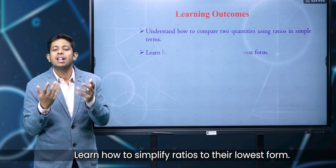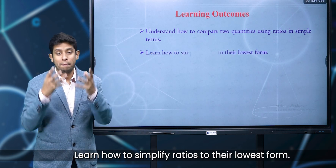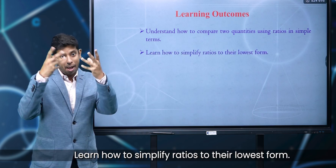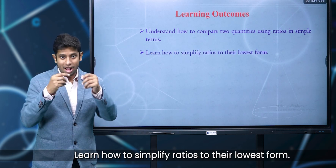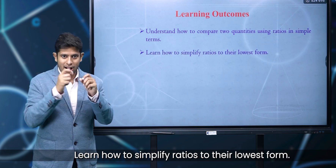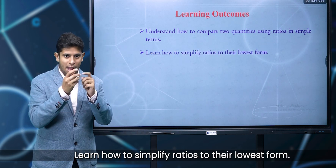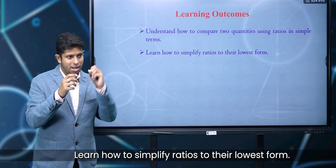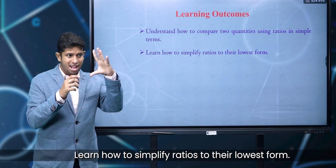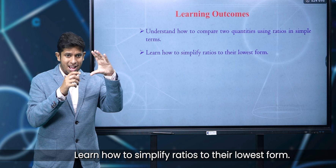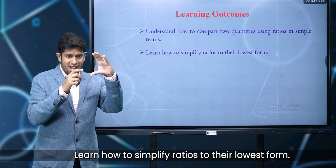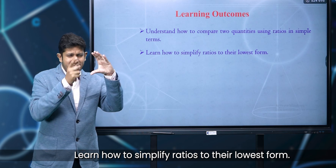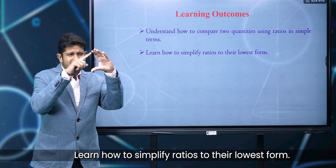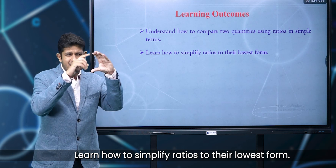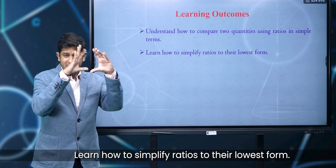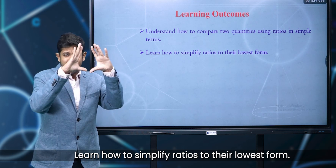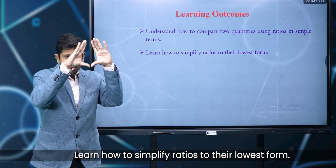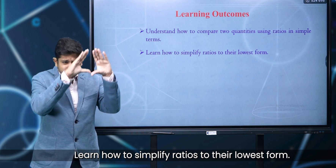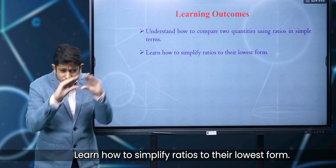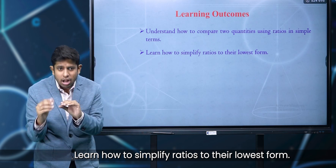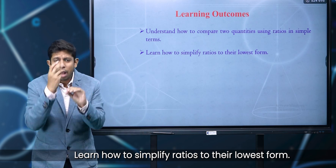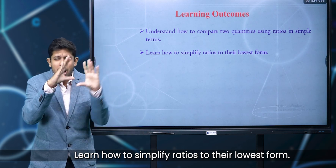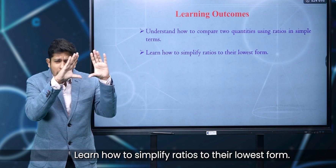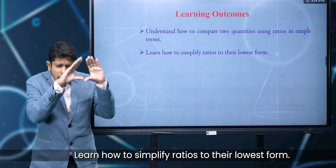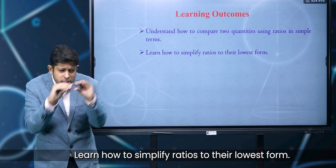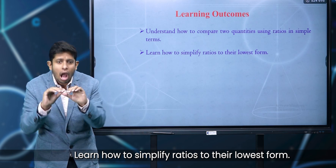Learn how to simplify ratios to their lowest form.